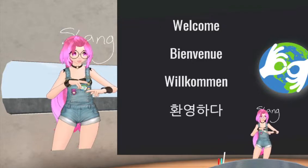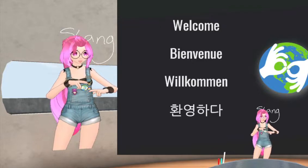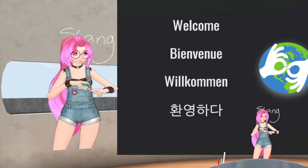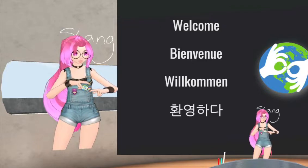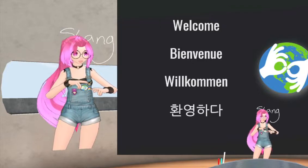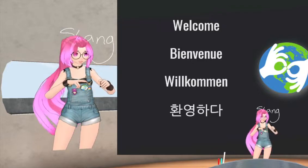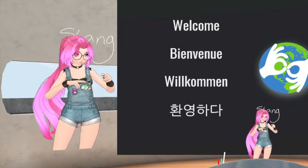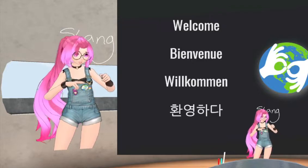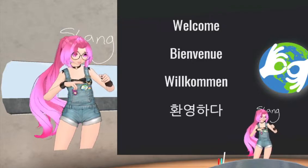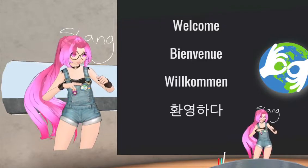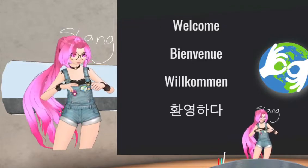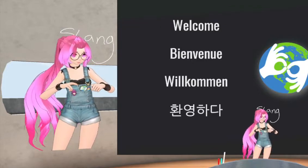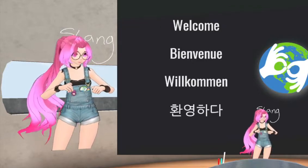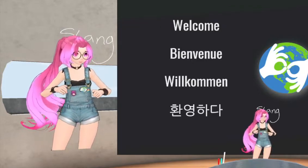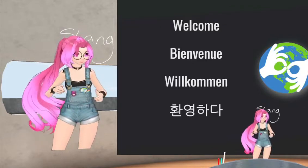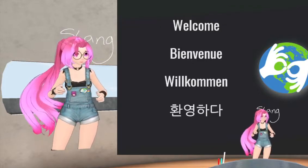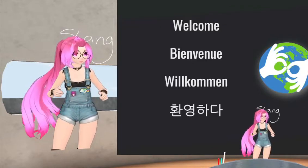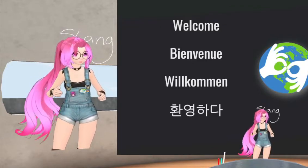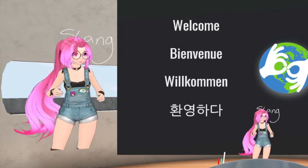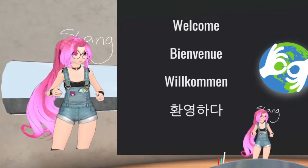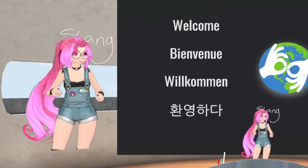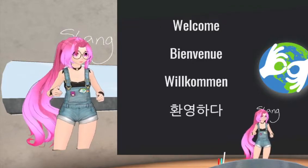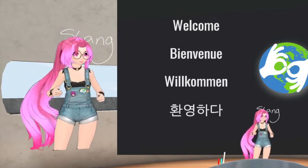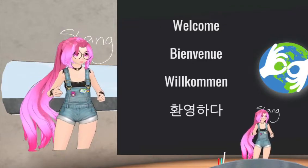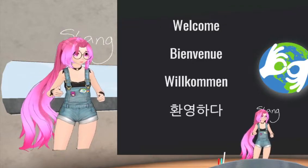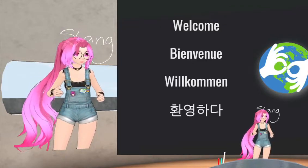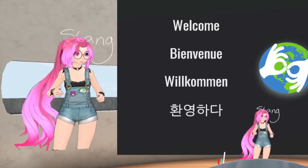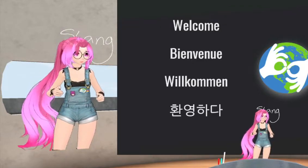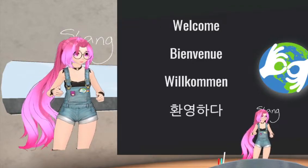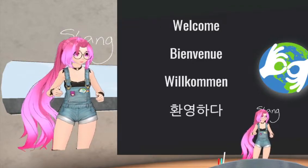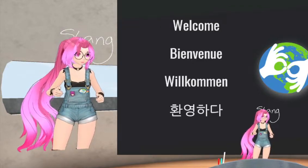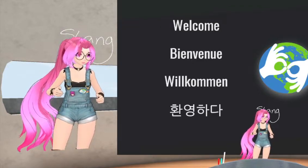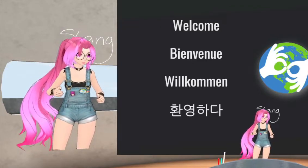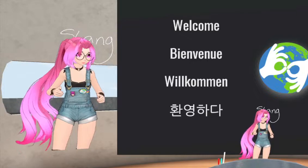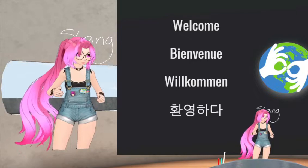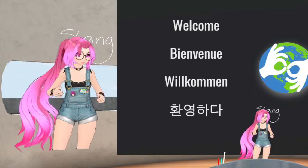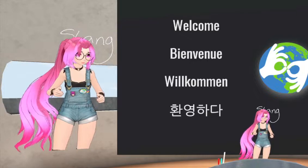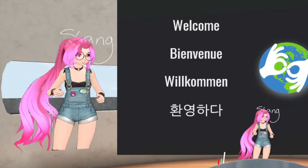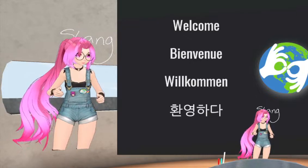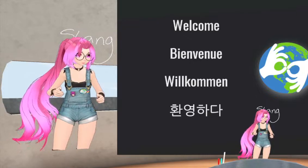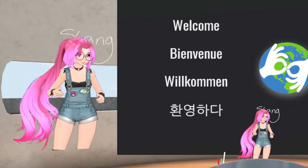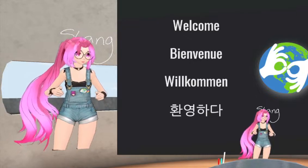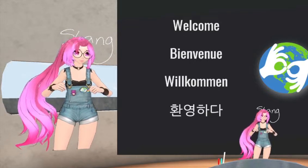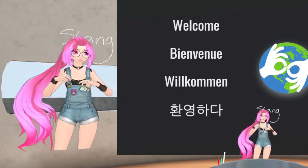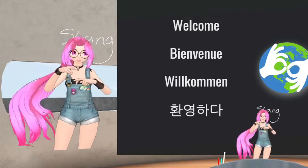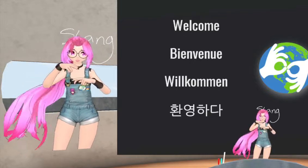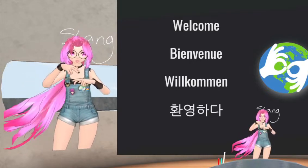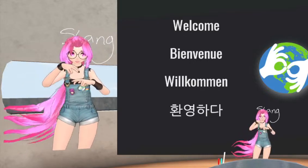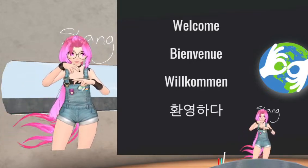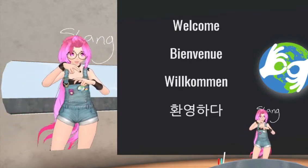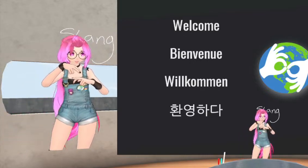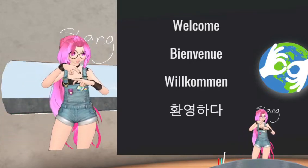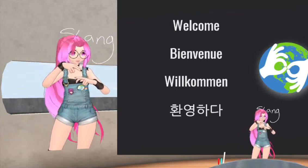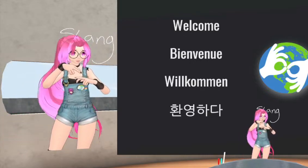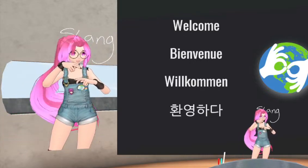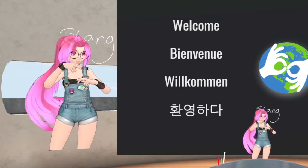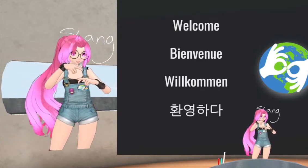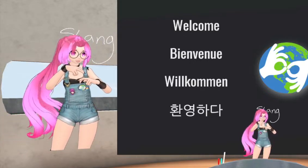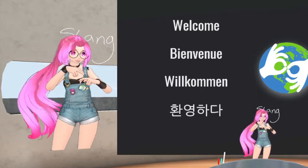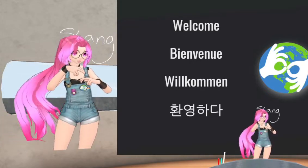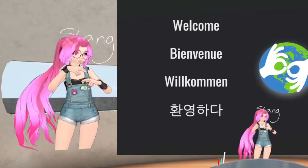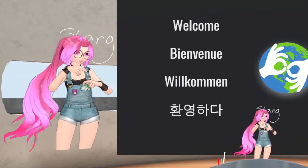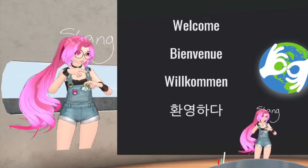and then most of my experience during the pandemic has been in VR where it doesn't matter. But I'd say most of the time, I think we would